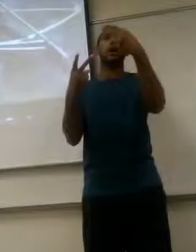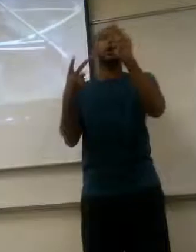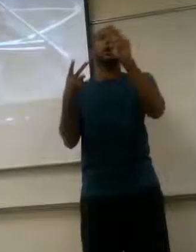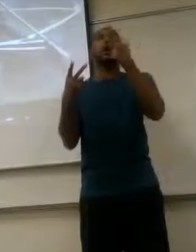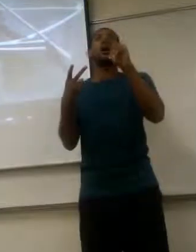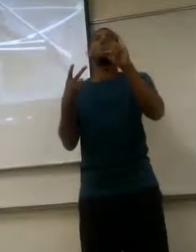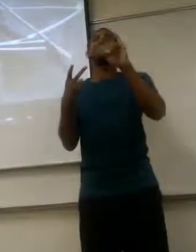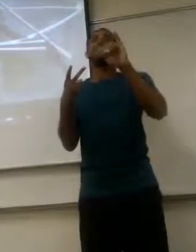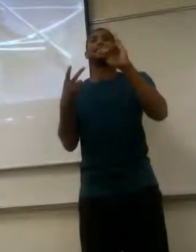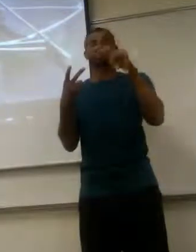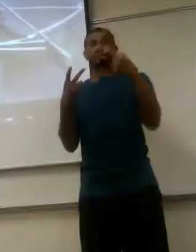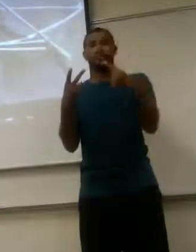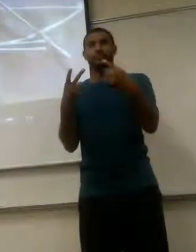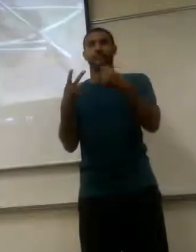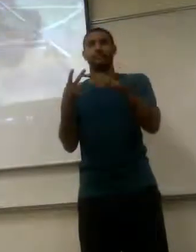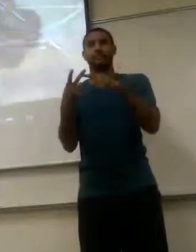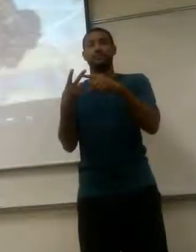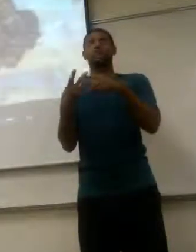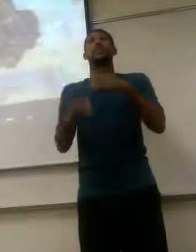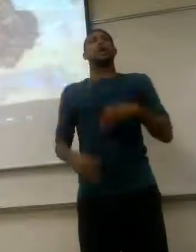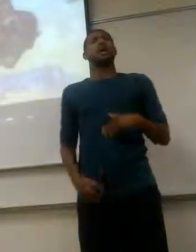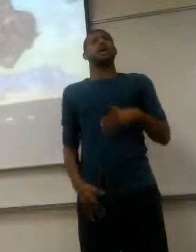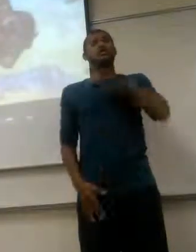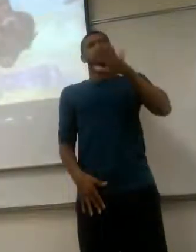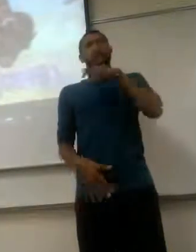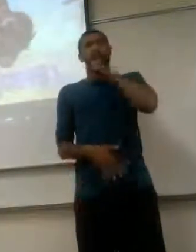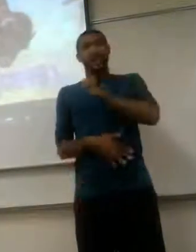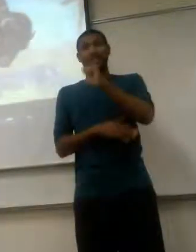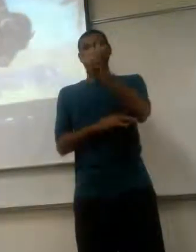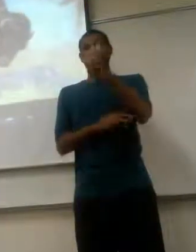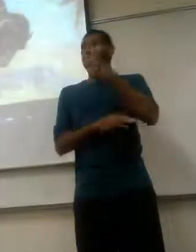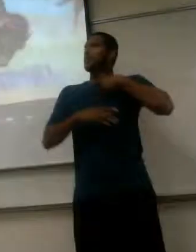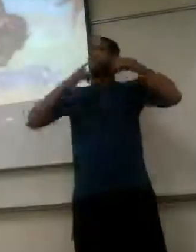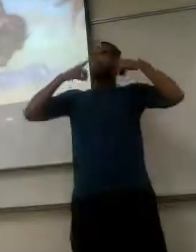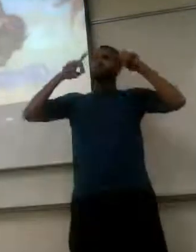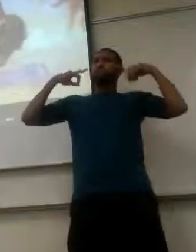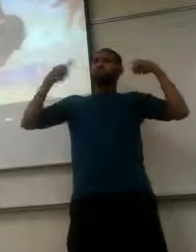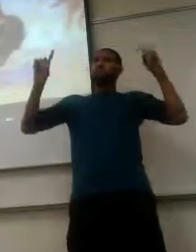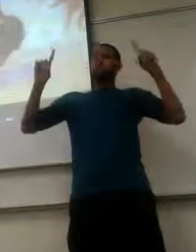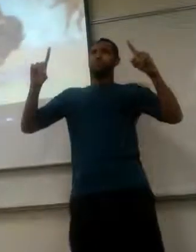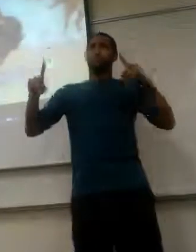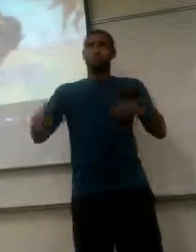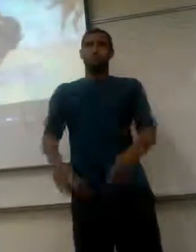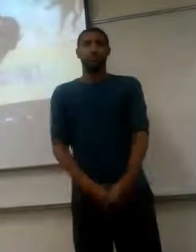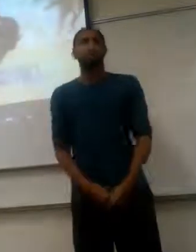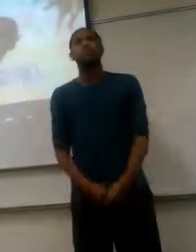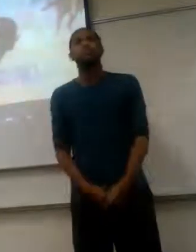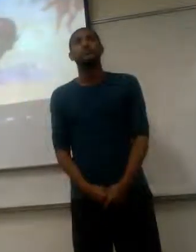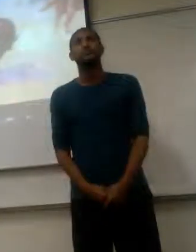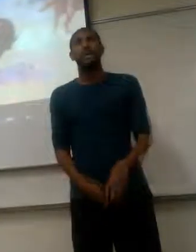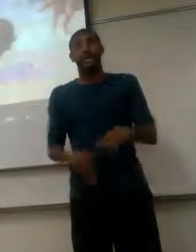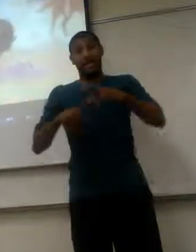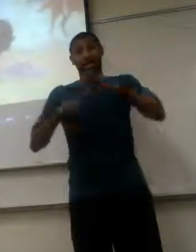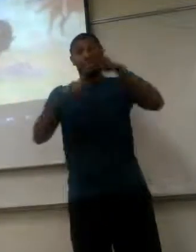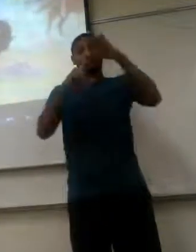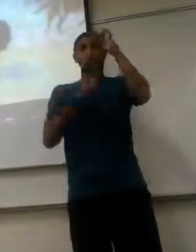I was a famous hunter. My specialty was buffalo calves, and I gave the calves that I killed to the